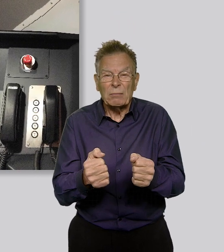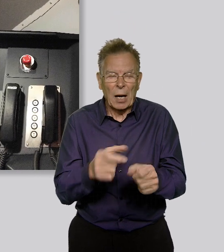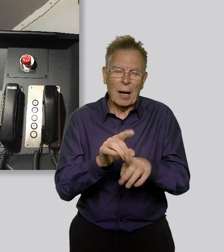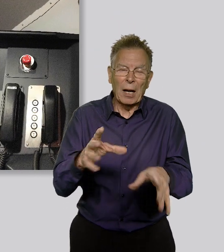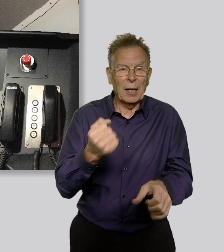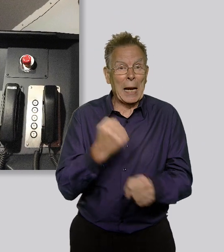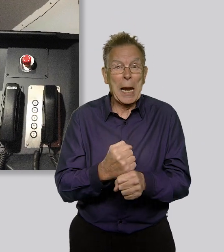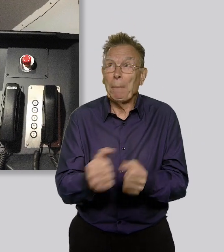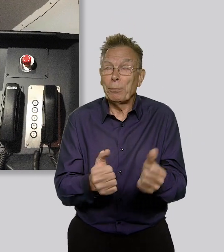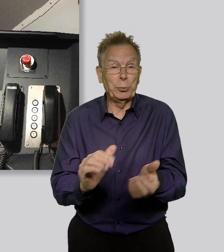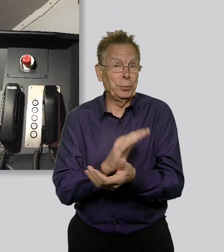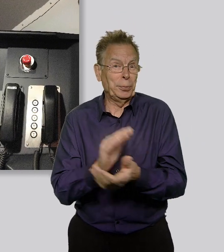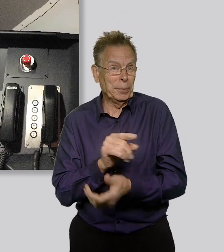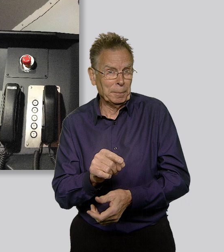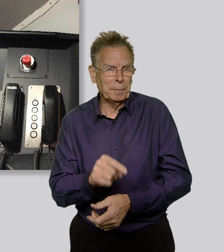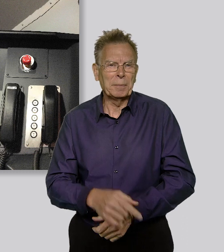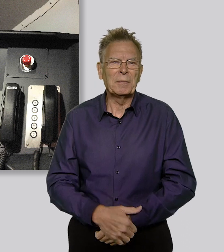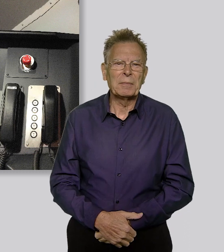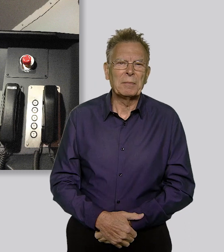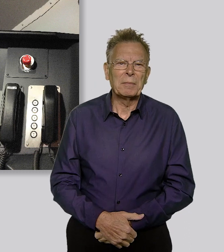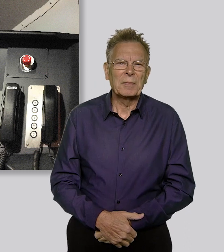game ever.